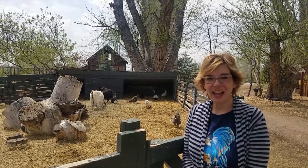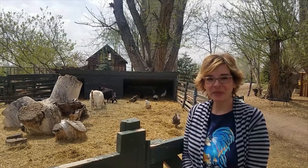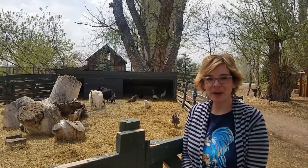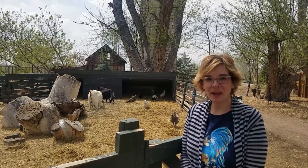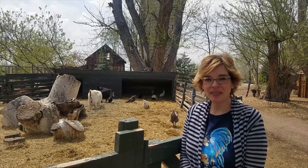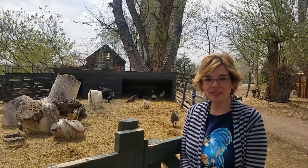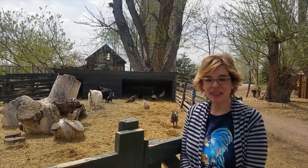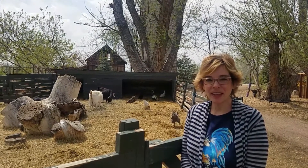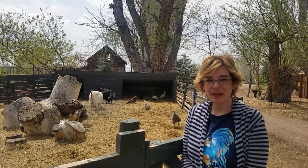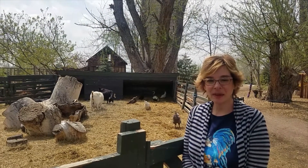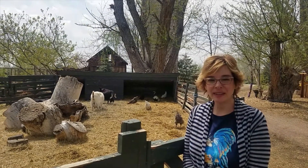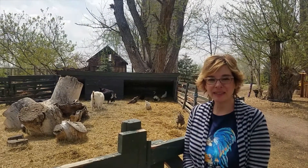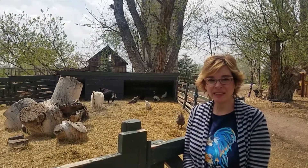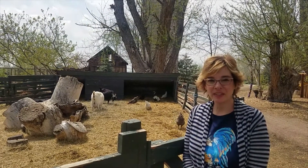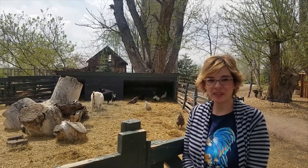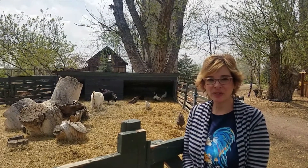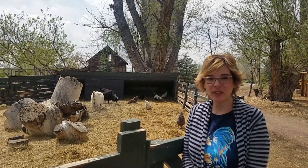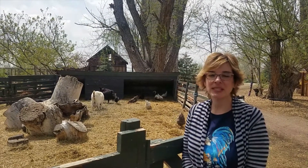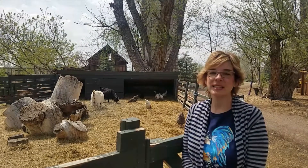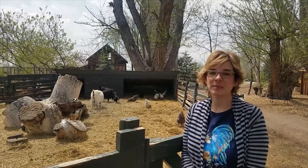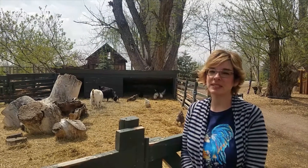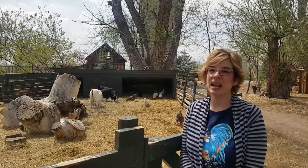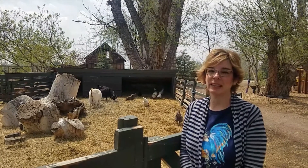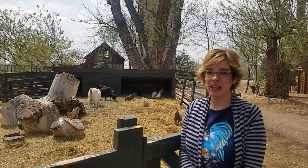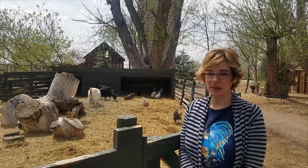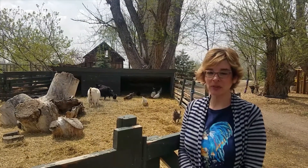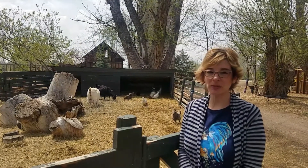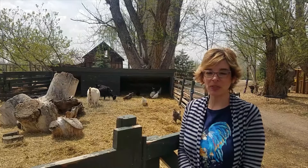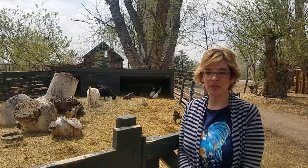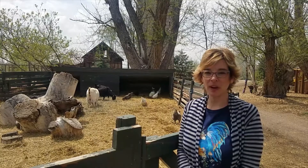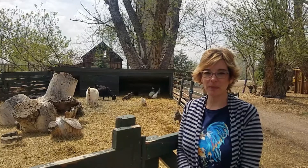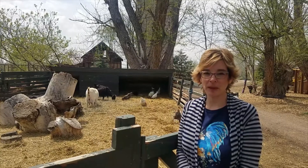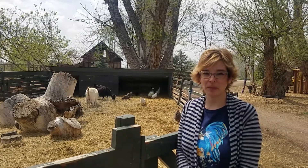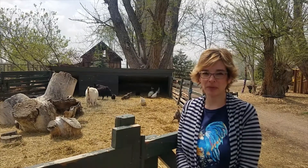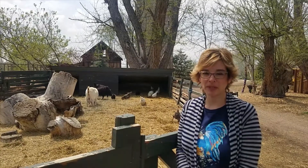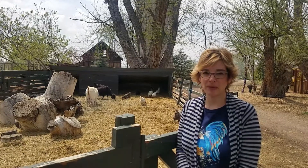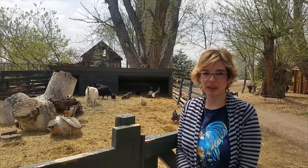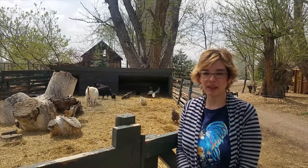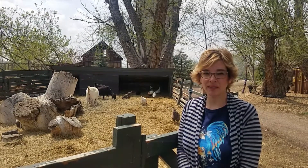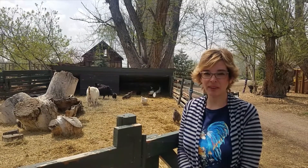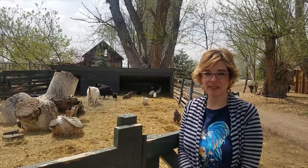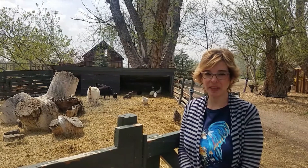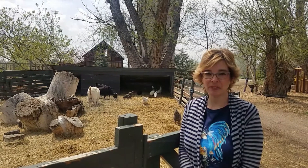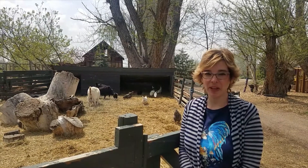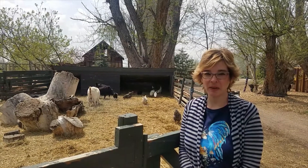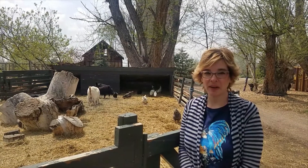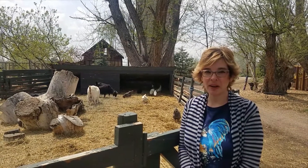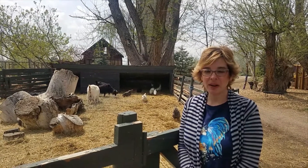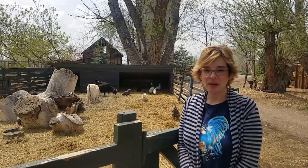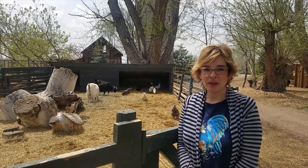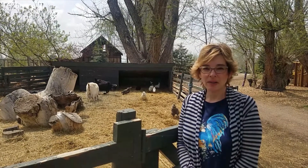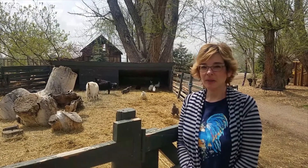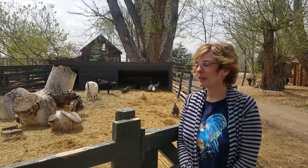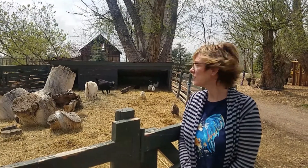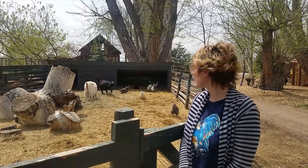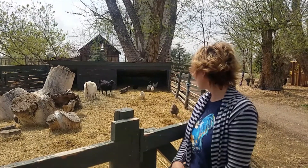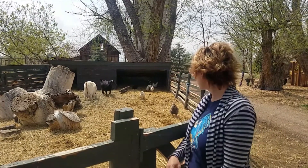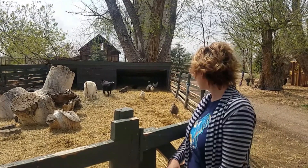Hi Sprouts! I wanted to teach you some sign language for the farm animals that we have here at Sunflower. We're going to start with